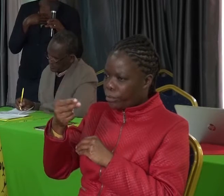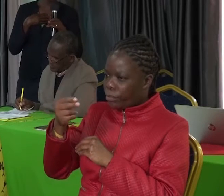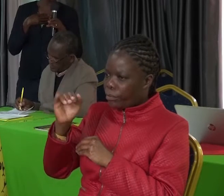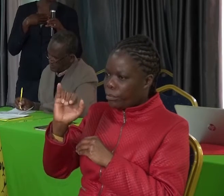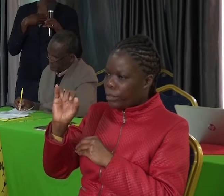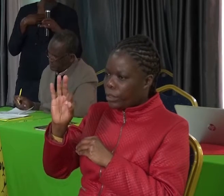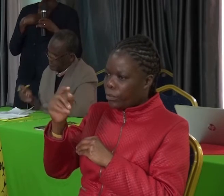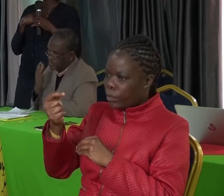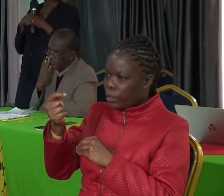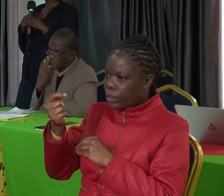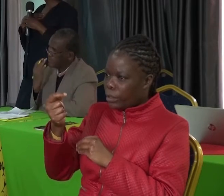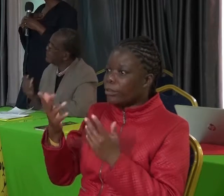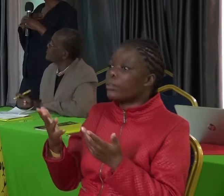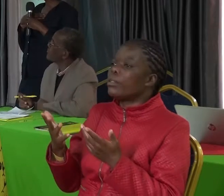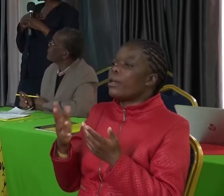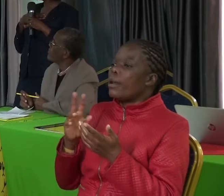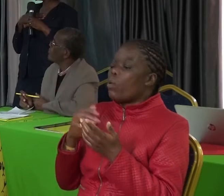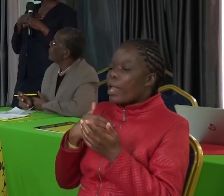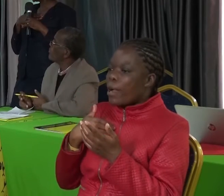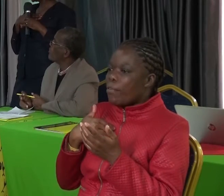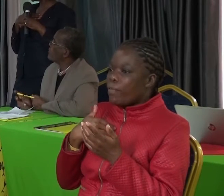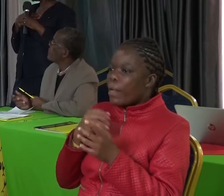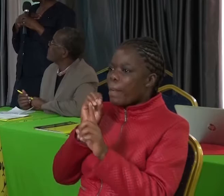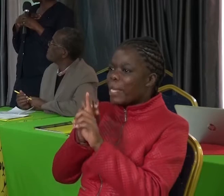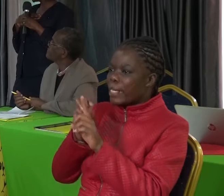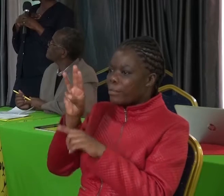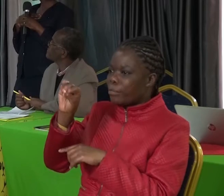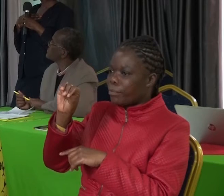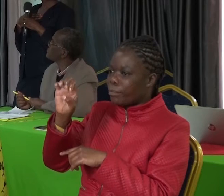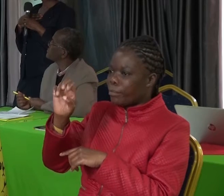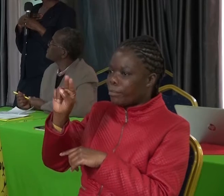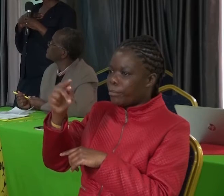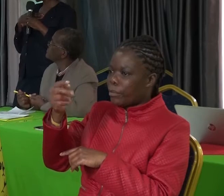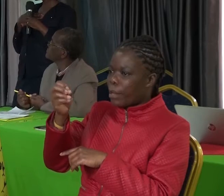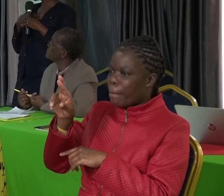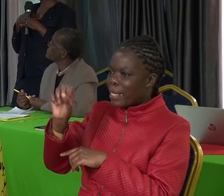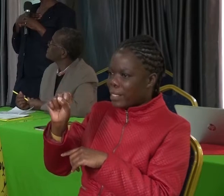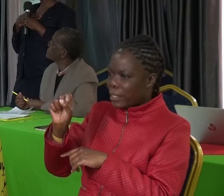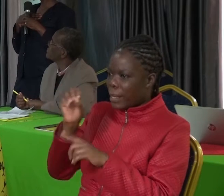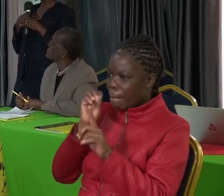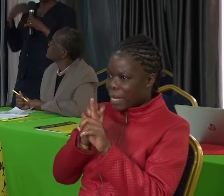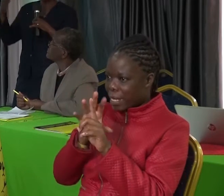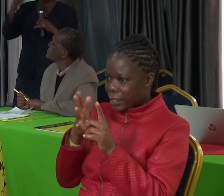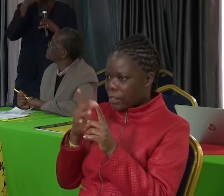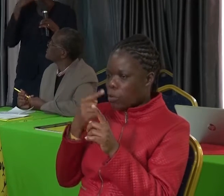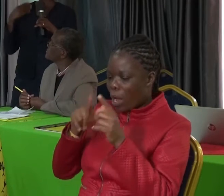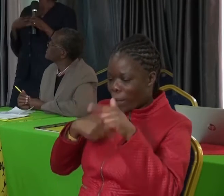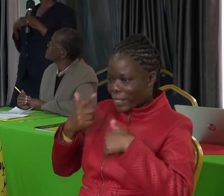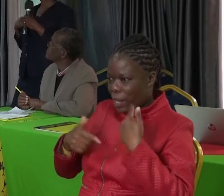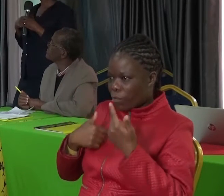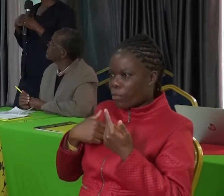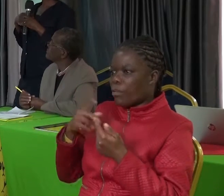Minister of Education, Iesd, TSC, KICD, NEC, all of us, where we have come